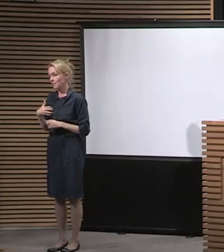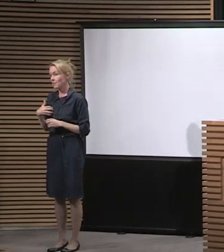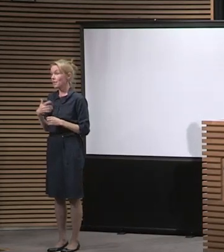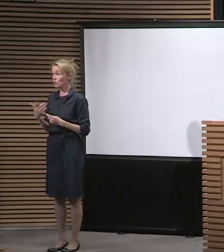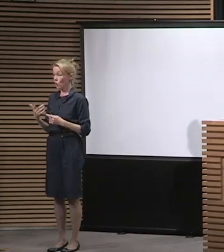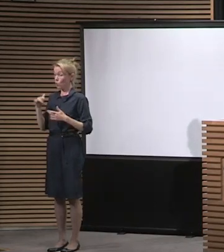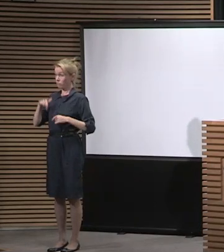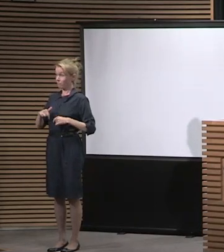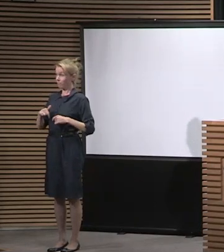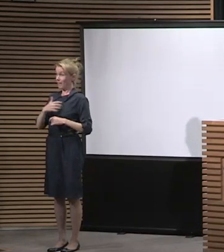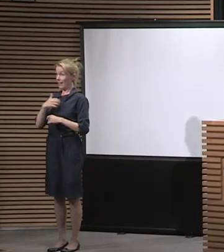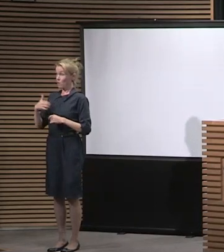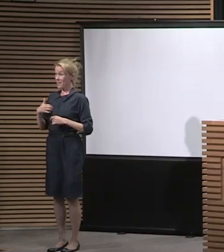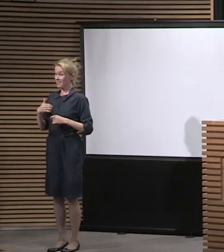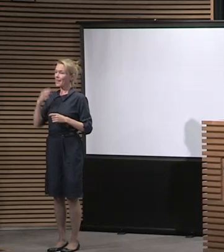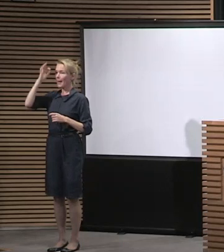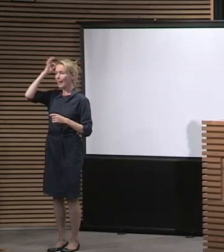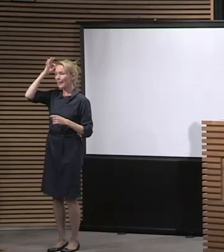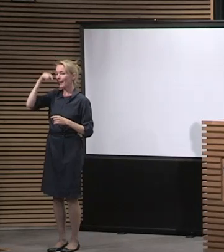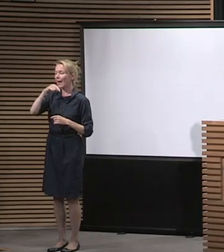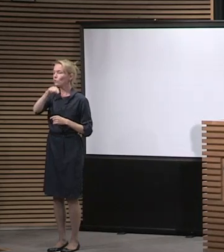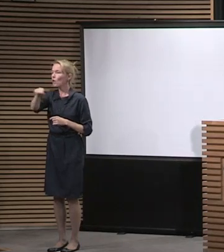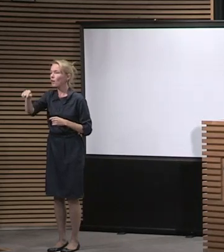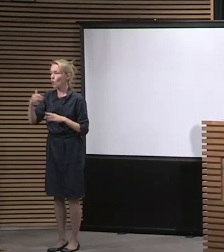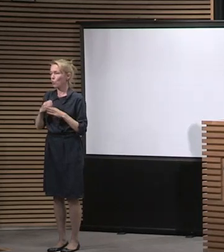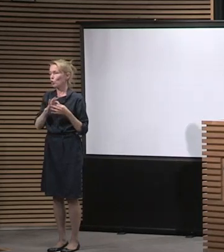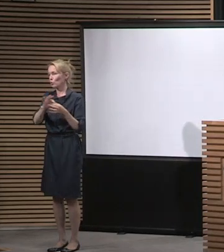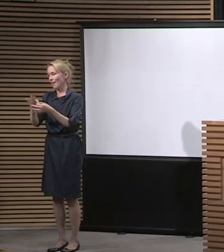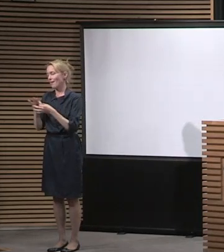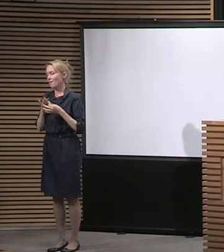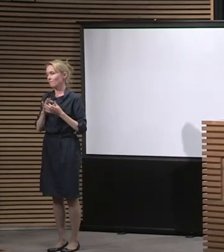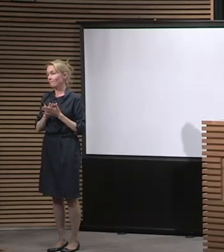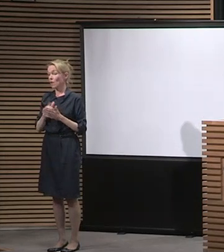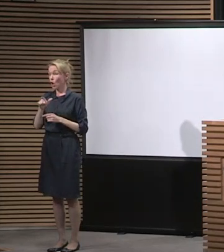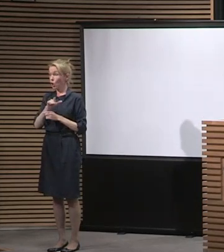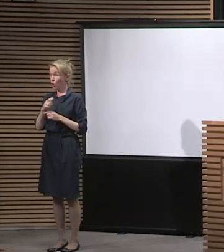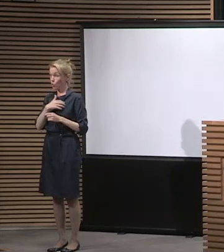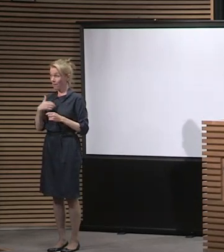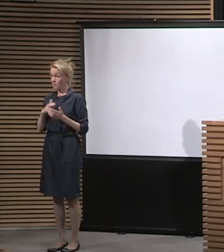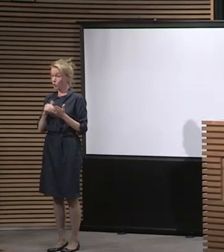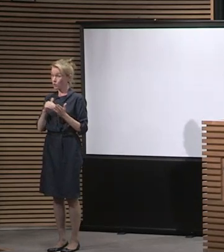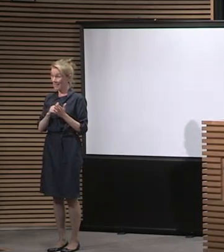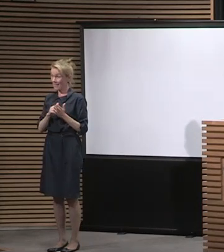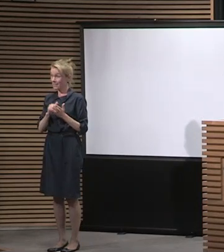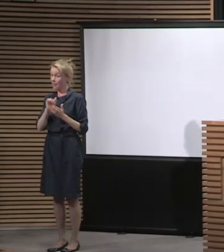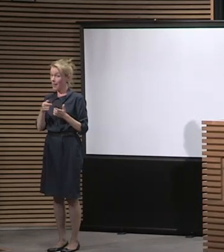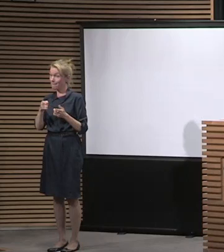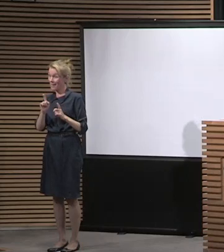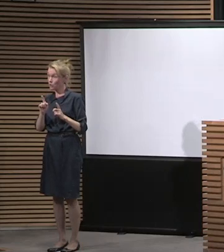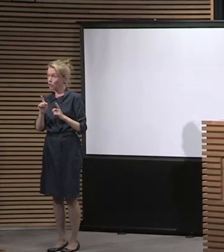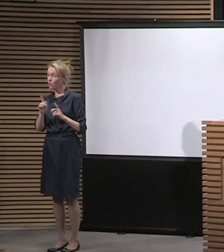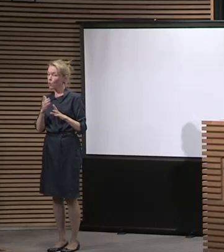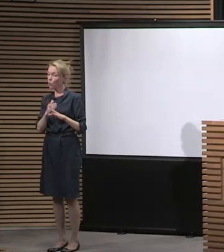partners. Local Government New Zealand and the New Zealand Society of Local Government Managers have teamed up with the Department of